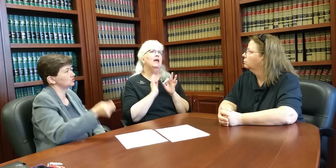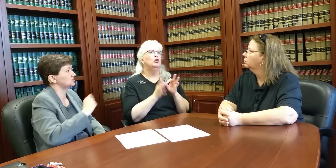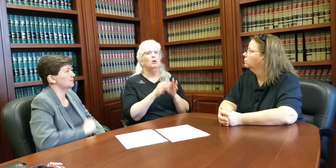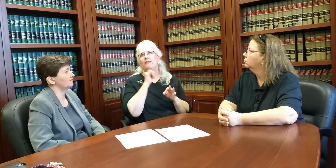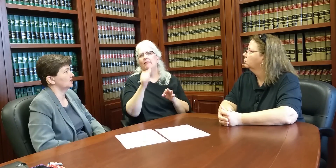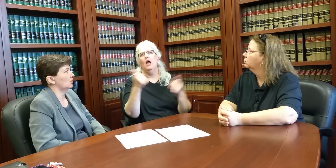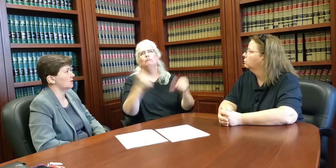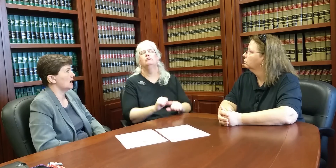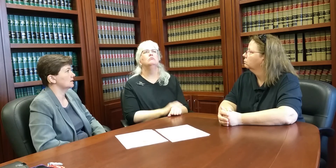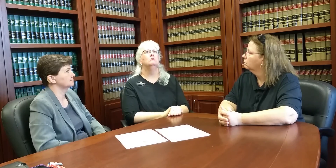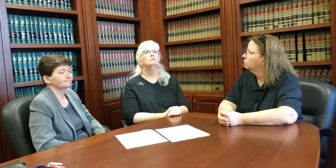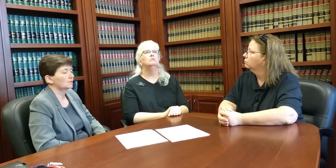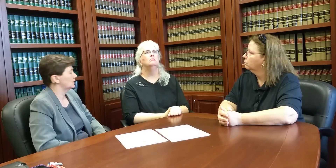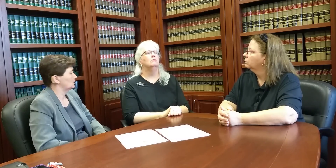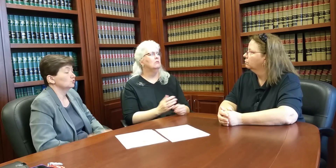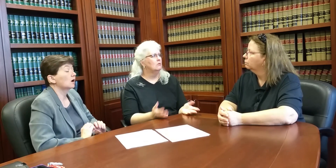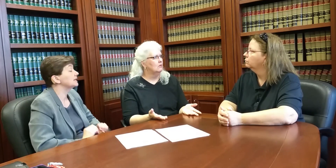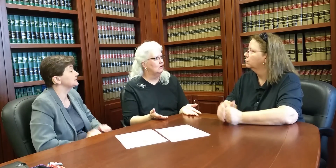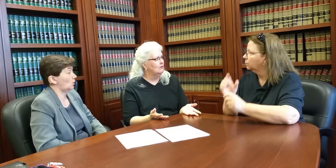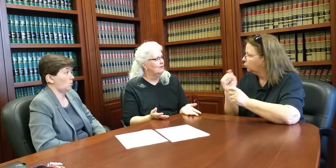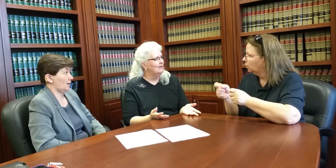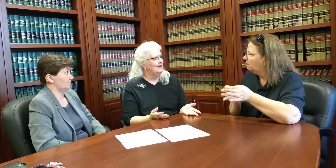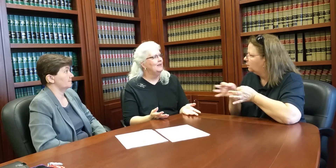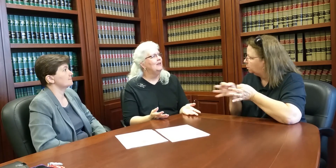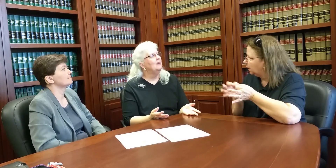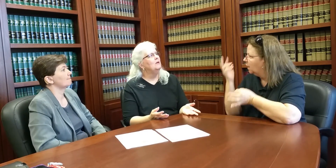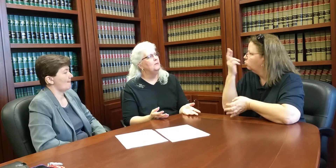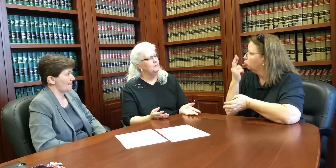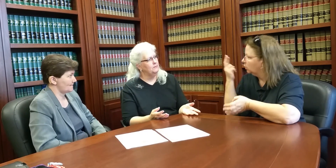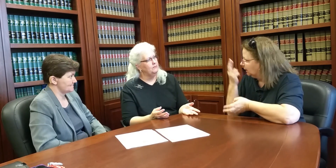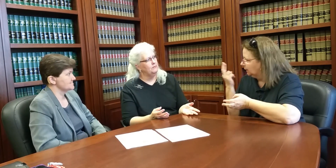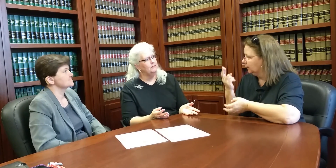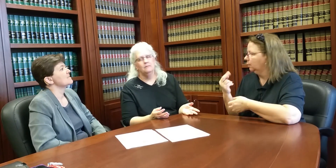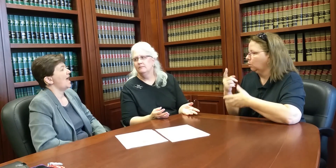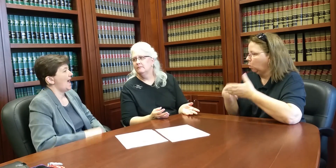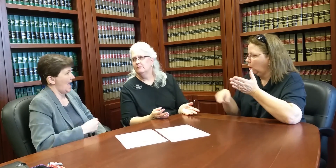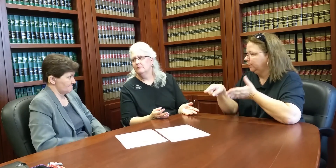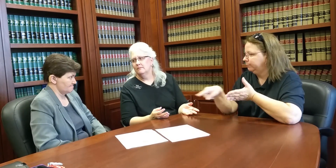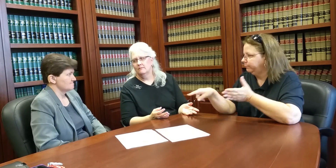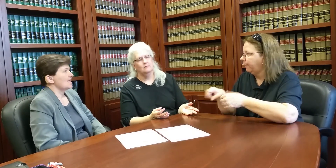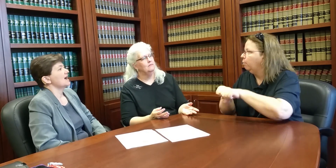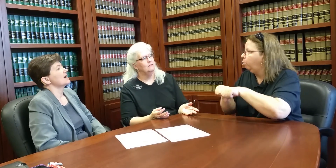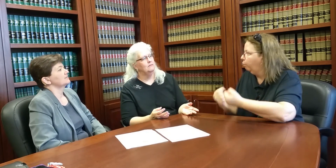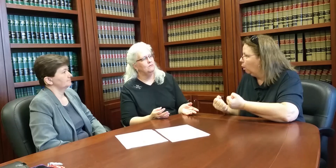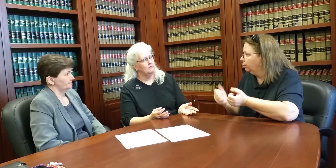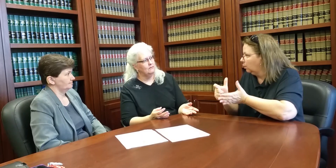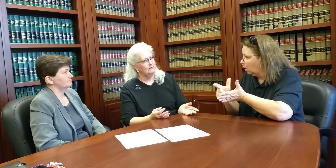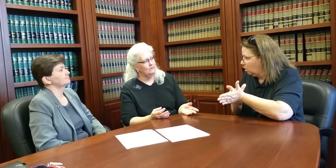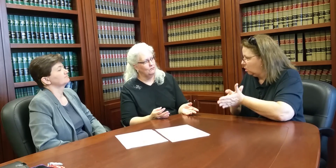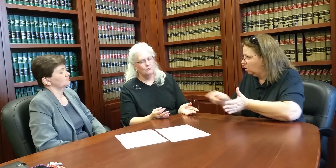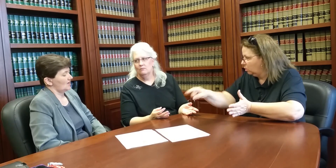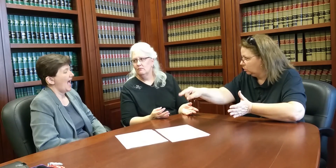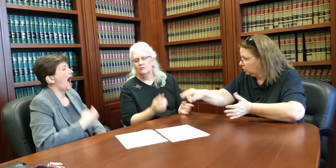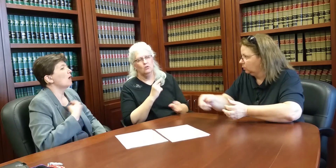just gave me VRI, you're not getting nowhere. Explain with what and what. I